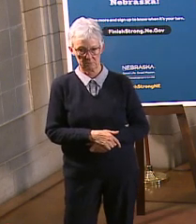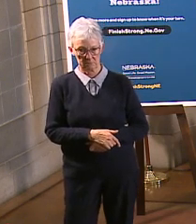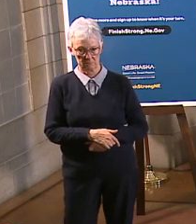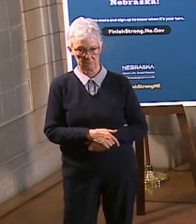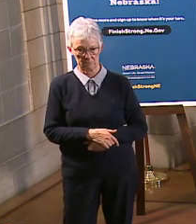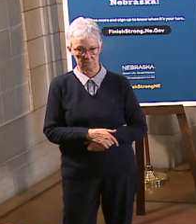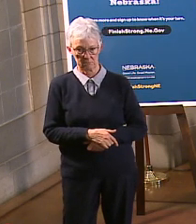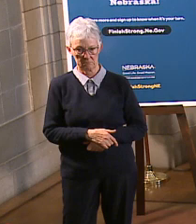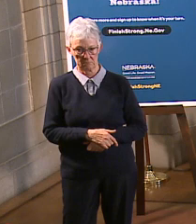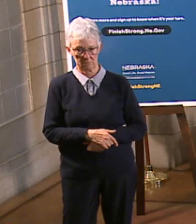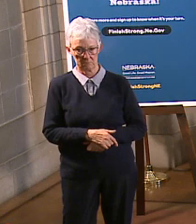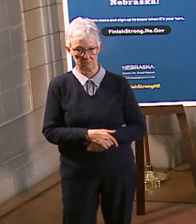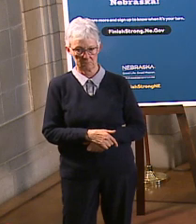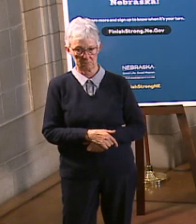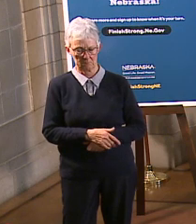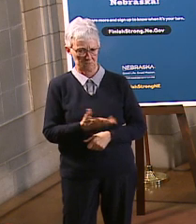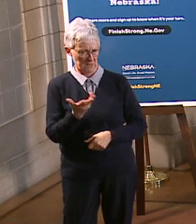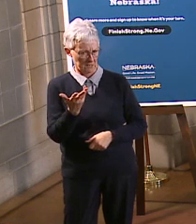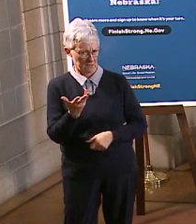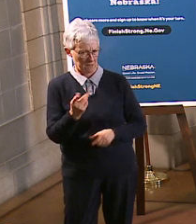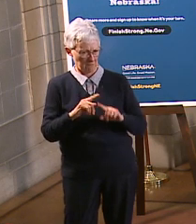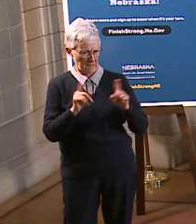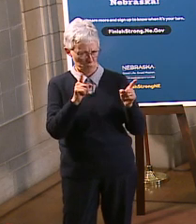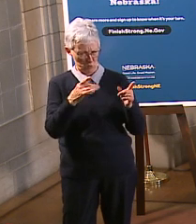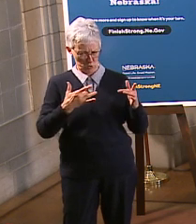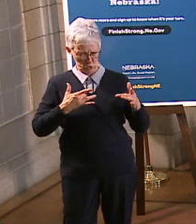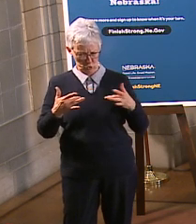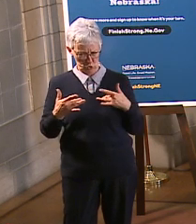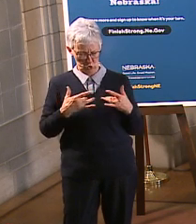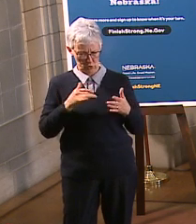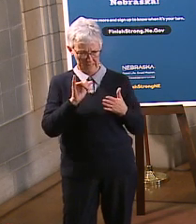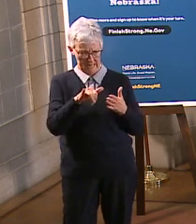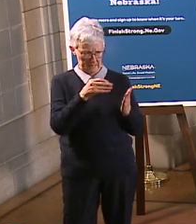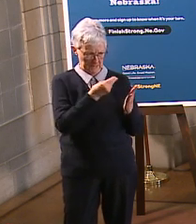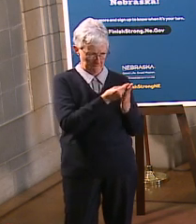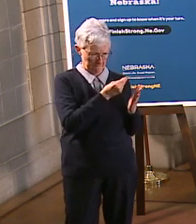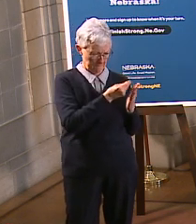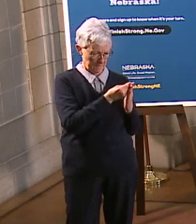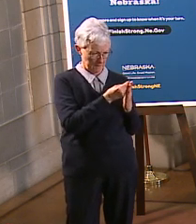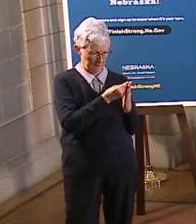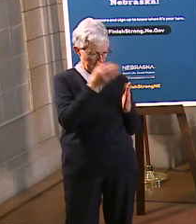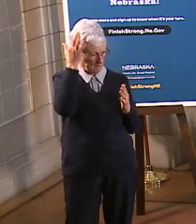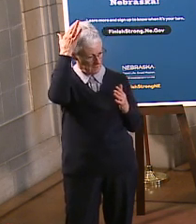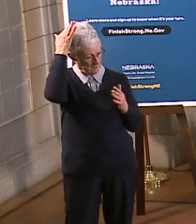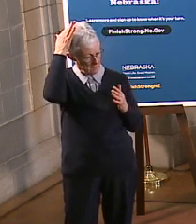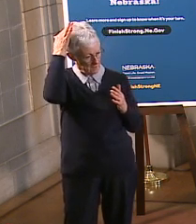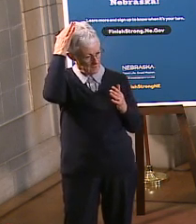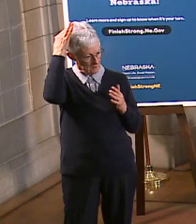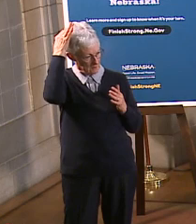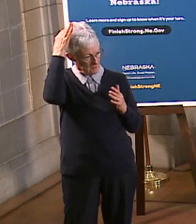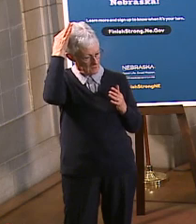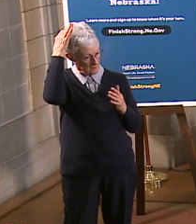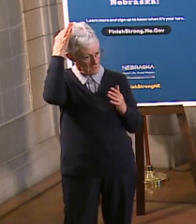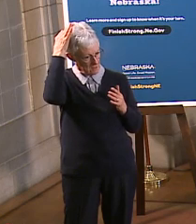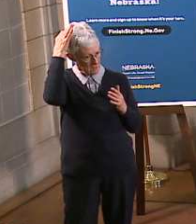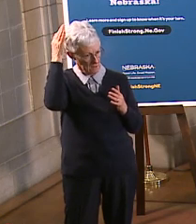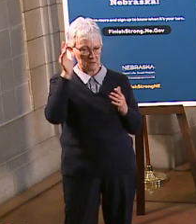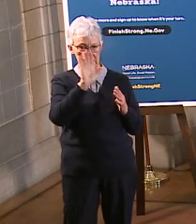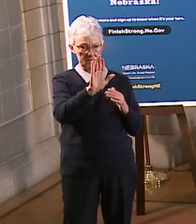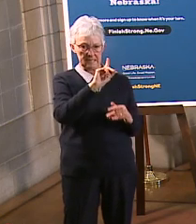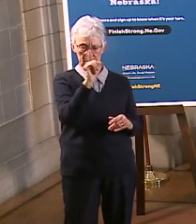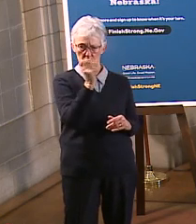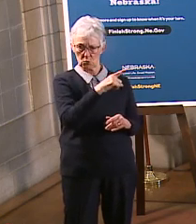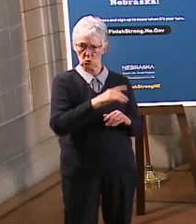run out for your two largest population bases? You know, we don't. Repeat the question, please, Shannon. The question